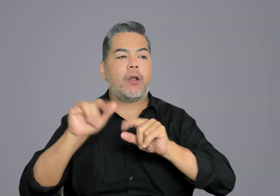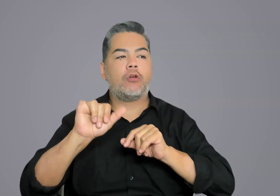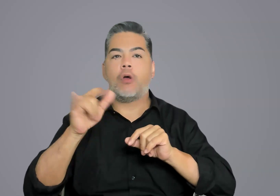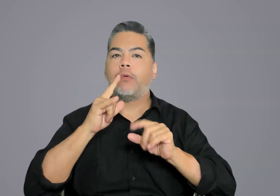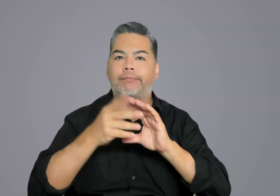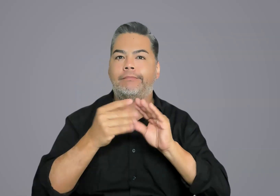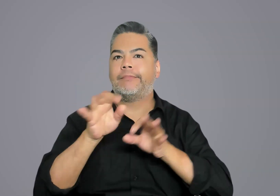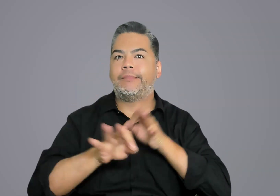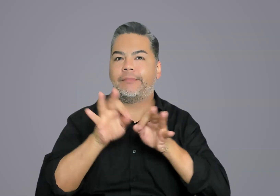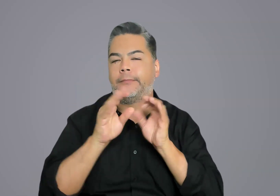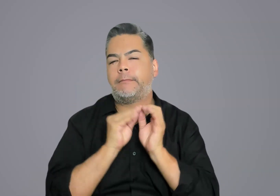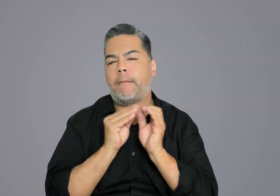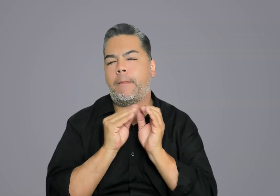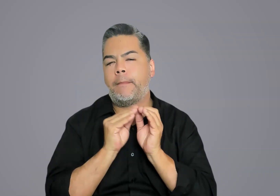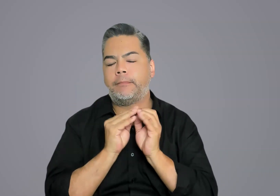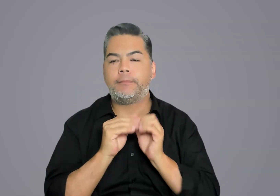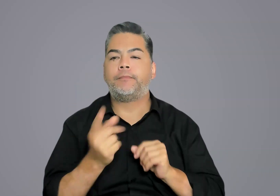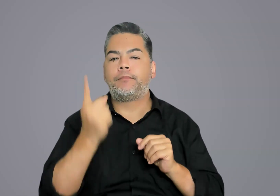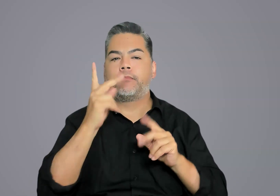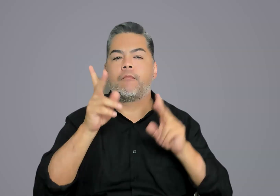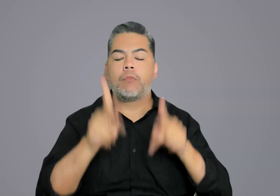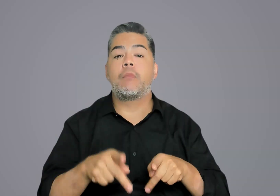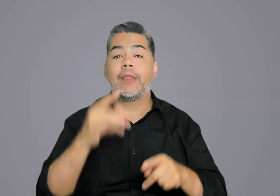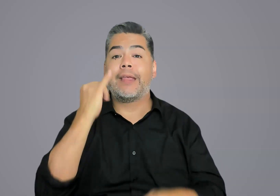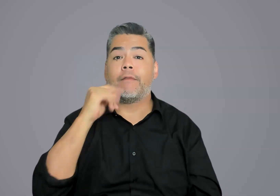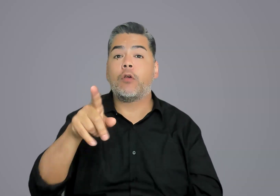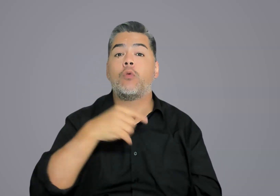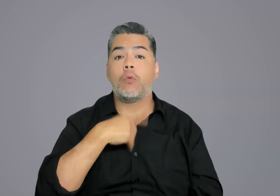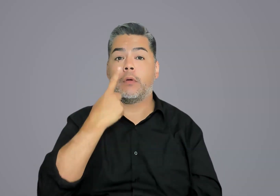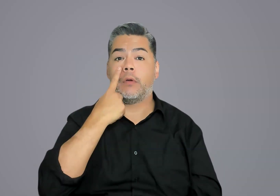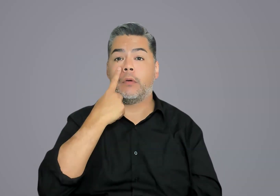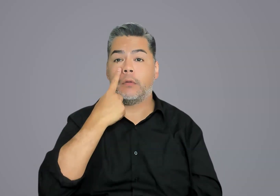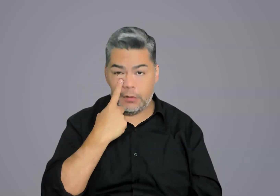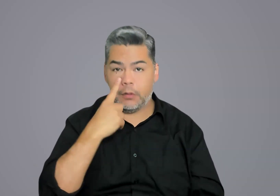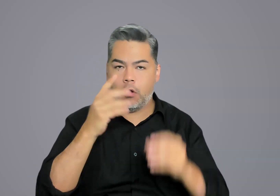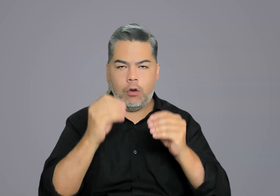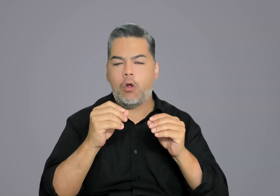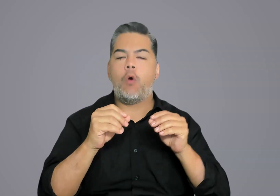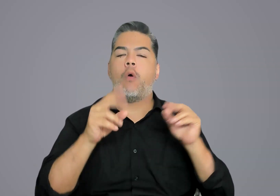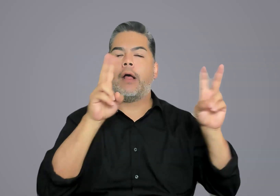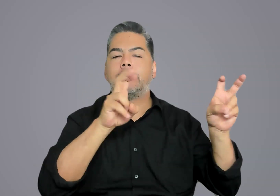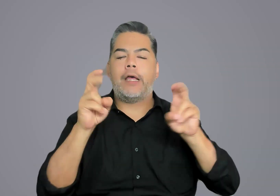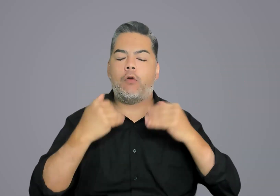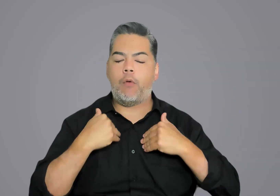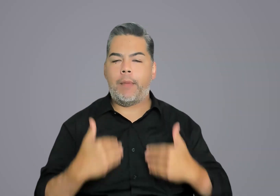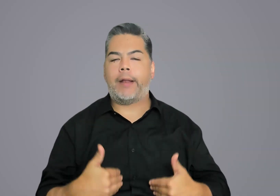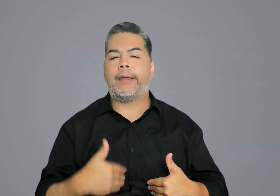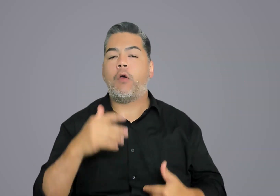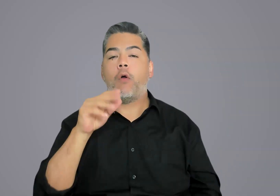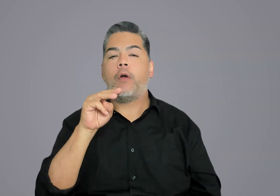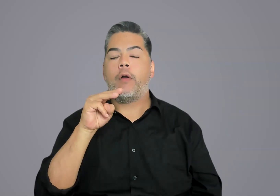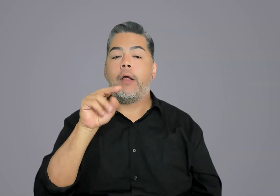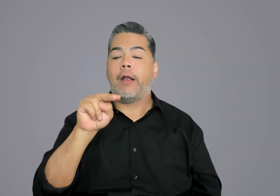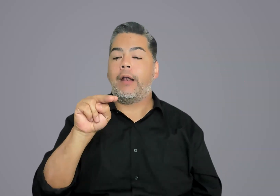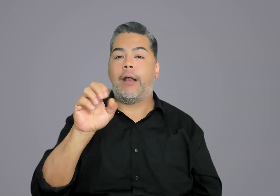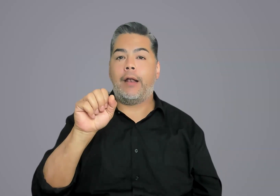well. One person asked if you see untitled body or MAV.